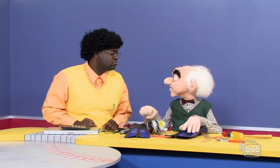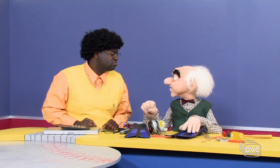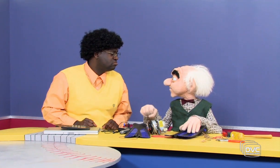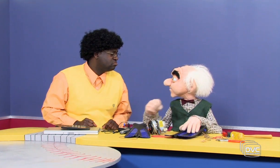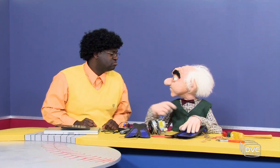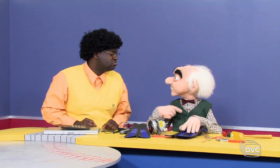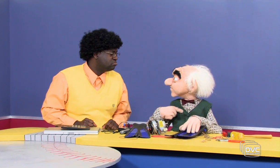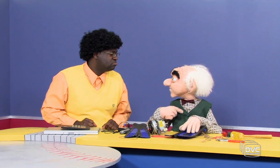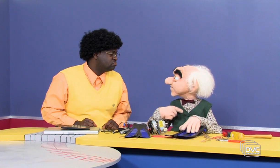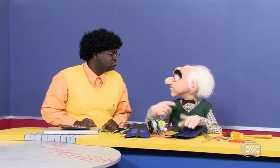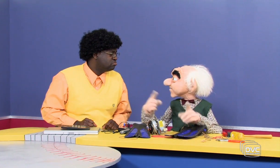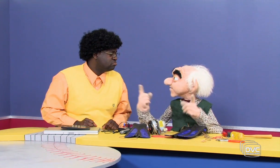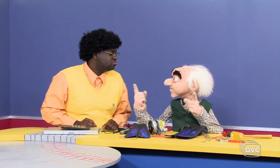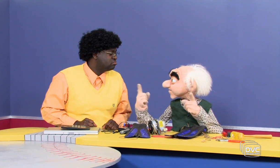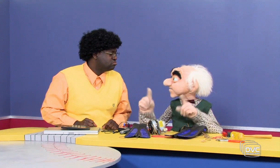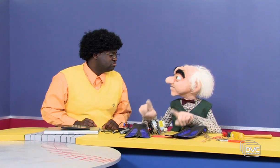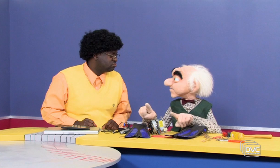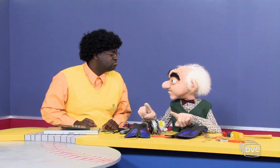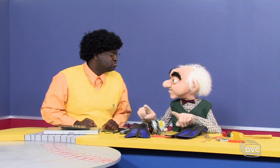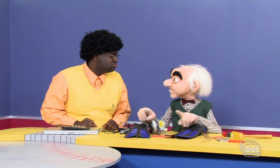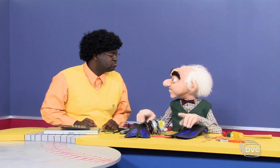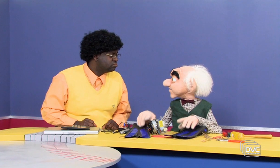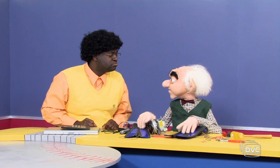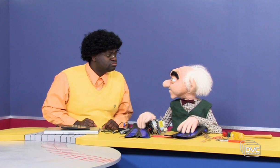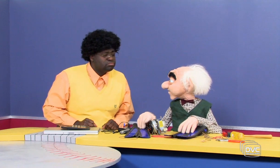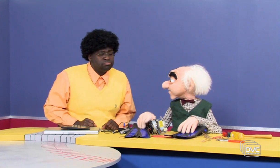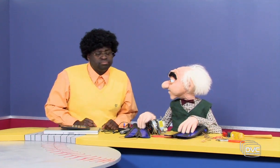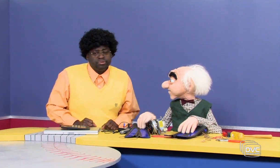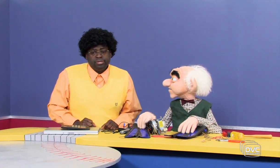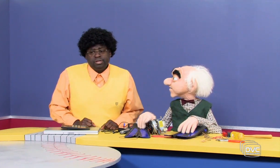Yes, yes, I agree.